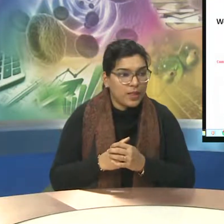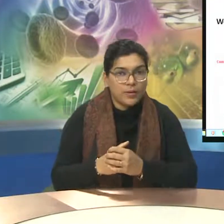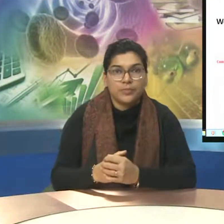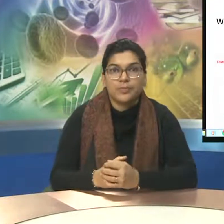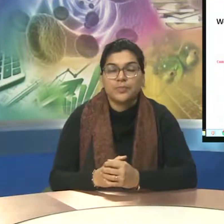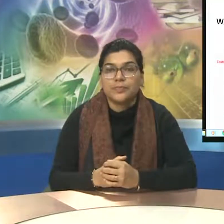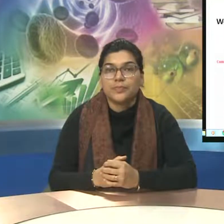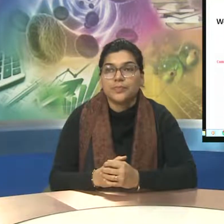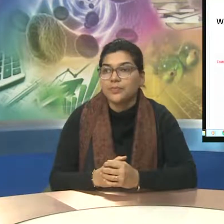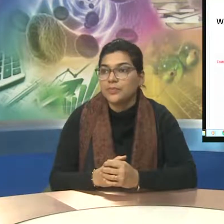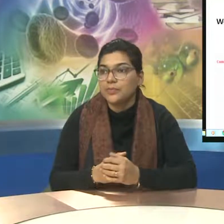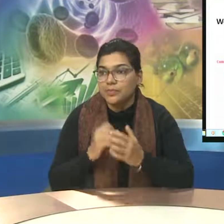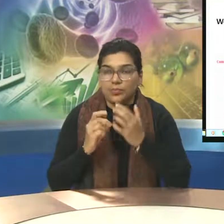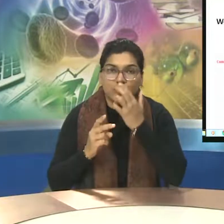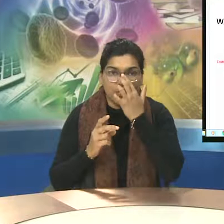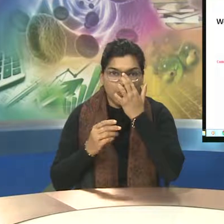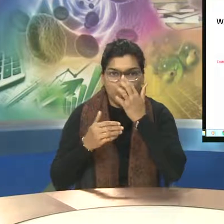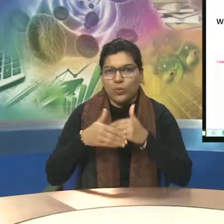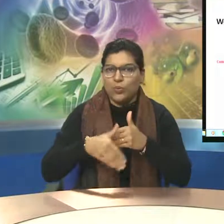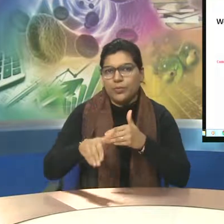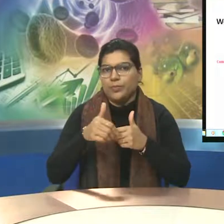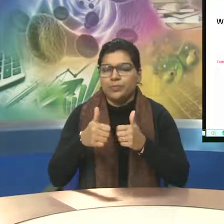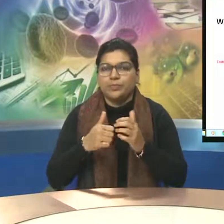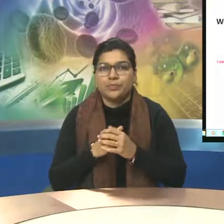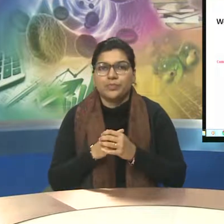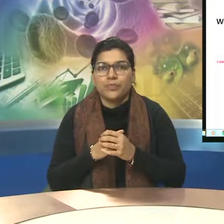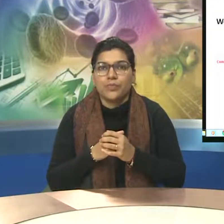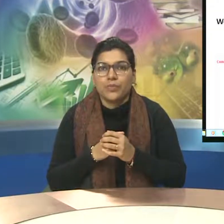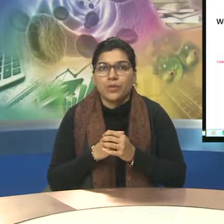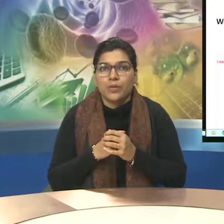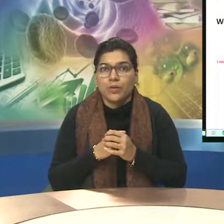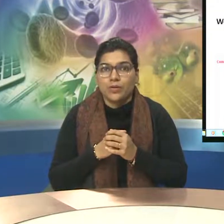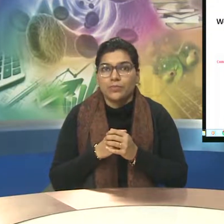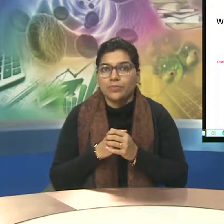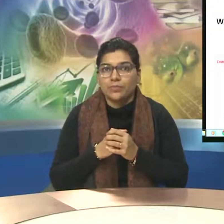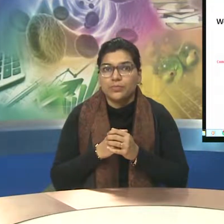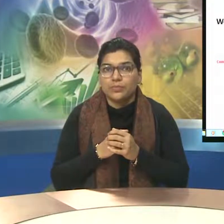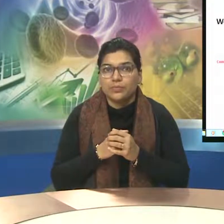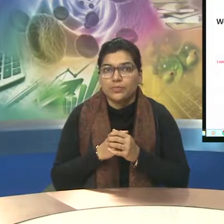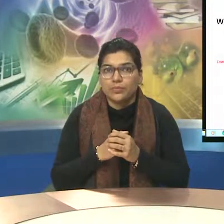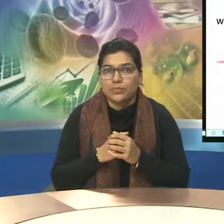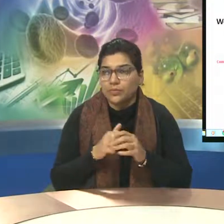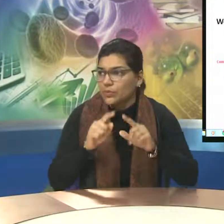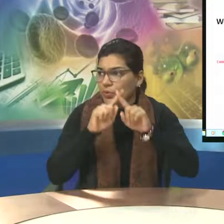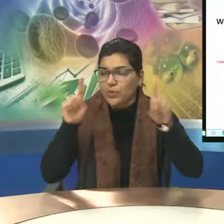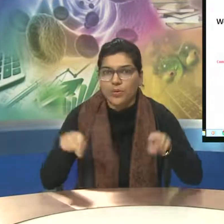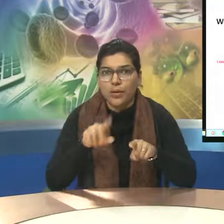Is the voices clear? Okay, let's move forward.